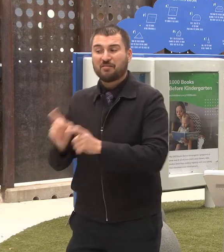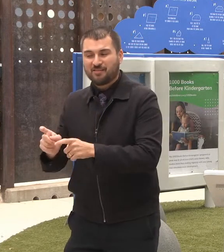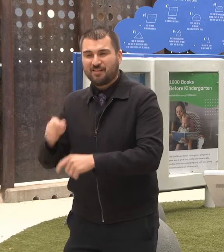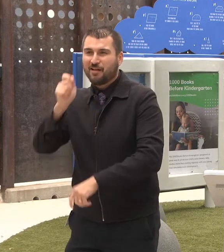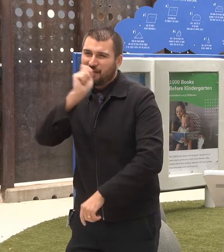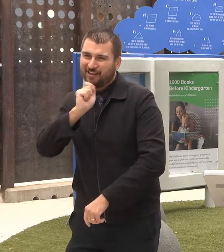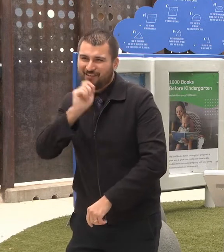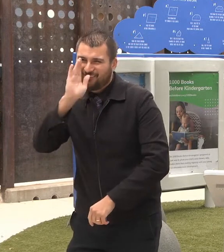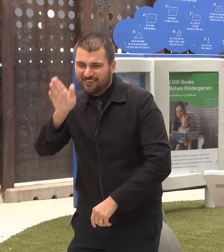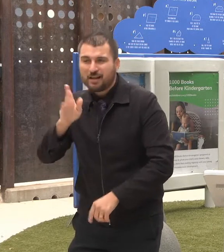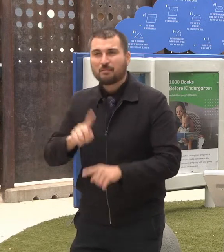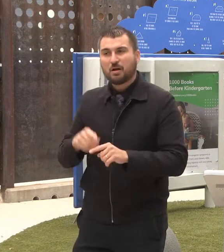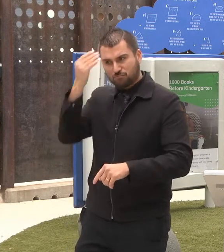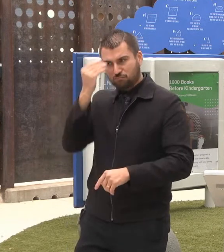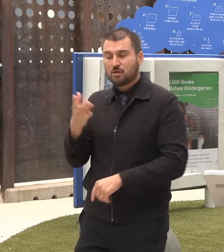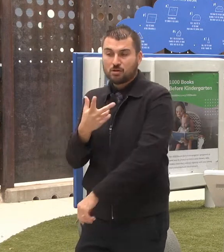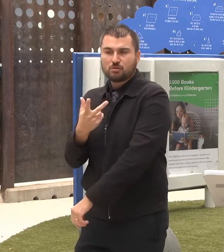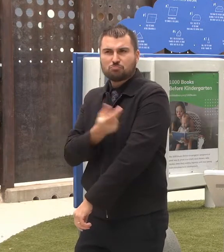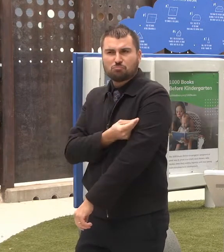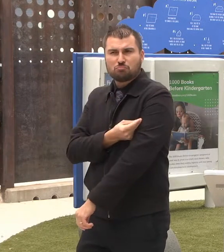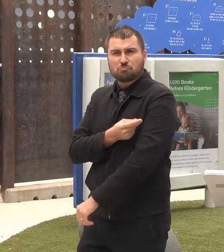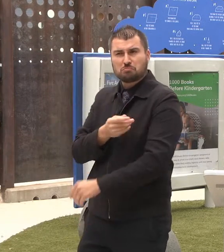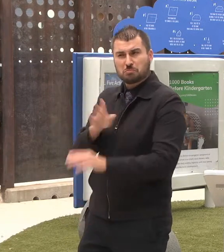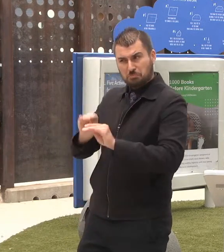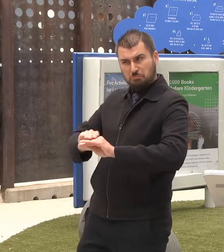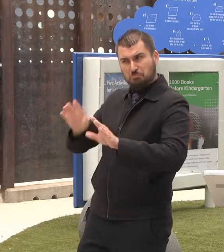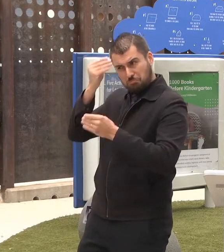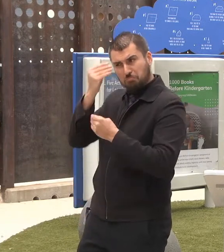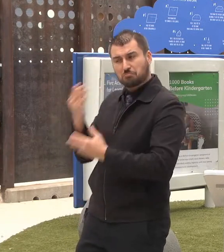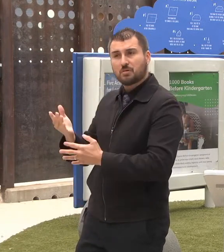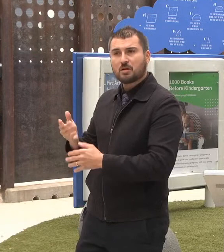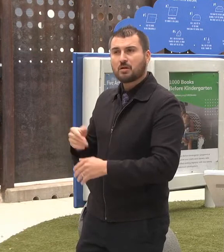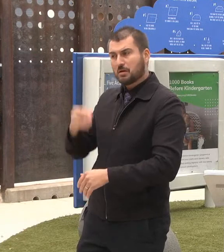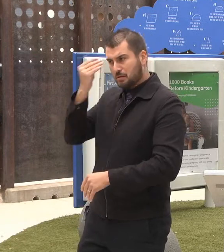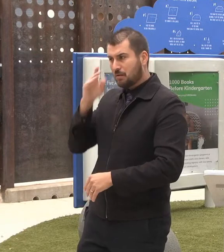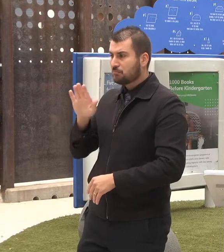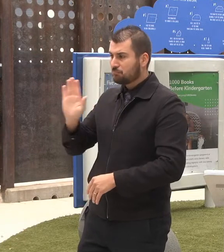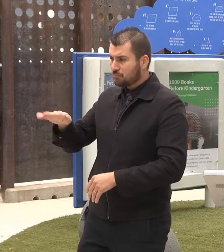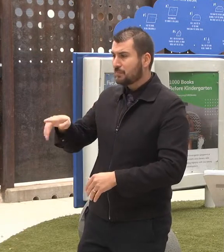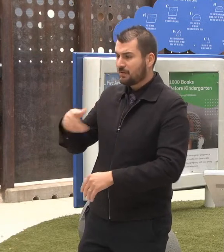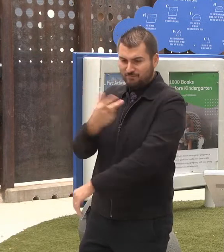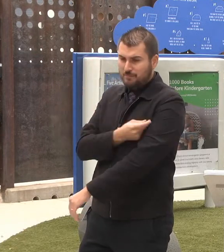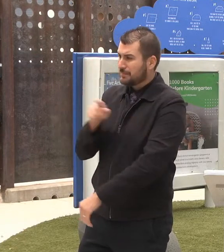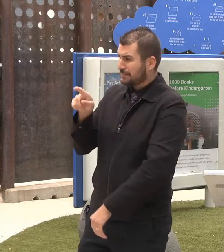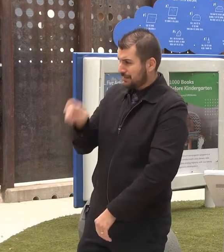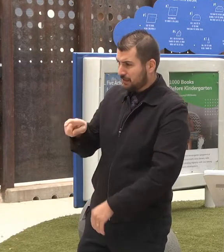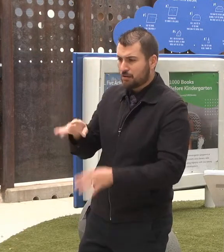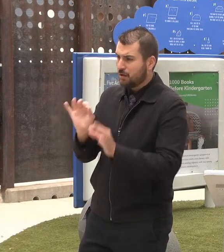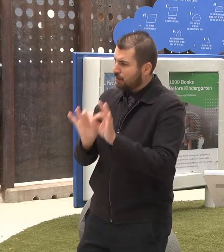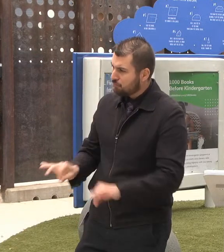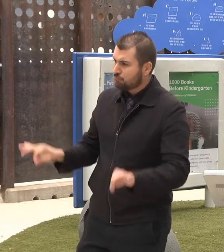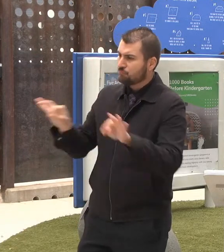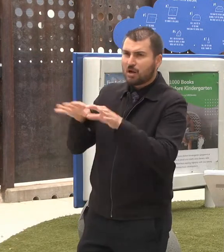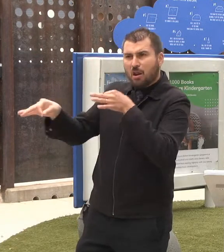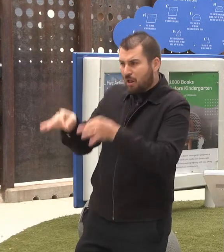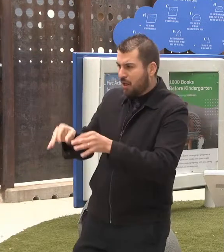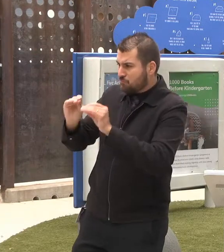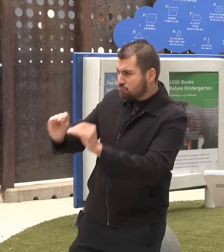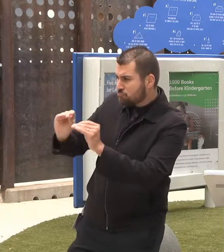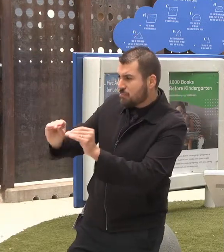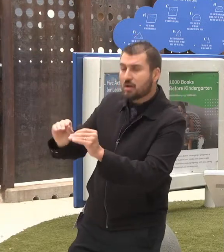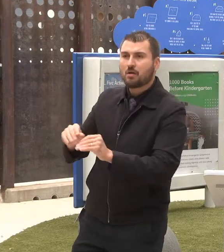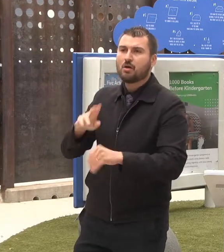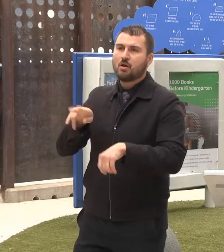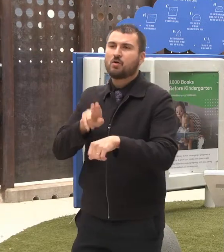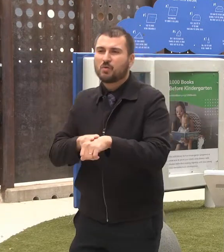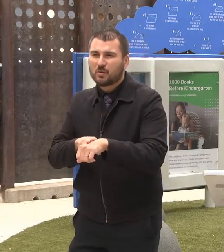know that they will be getting a shot. They do know that they need this vaccine. They know how important it is. Of course, they're kids. They're 6 and they're 8. They